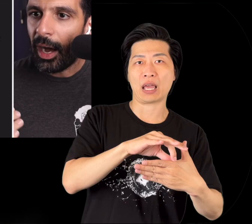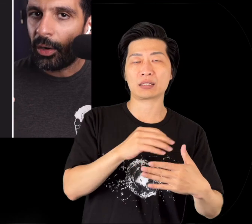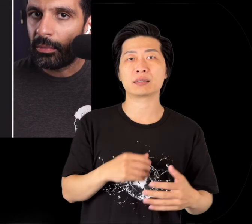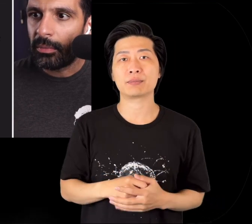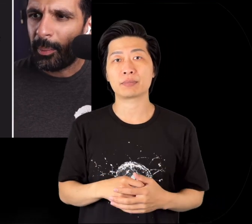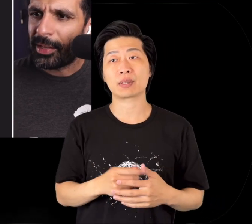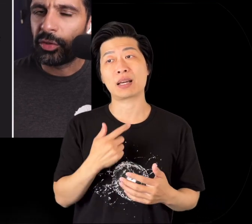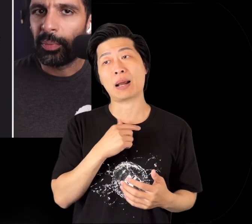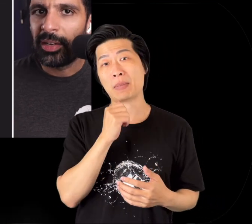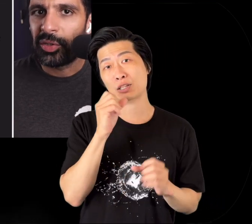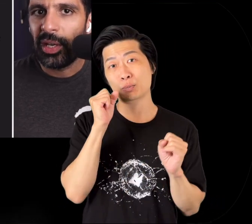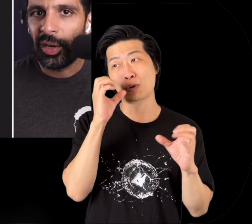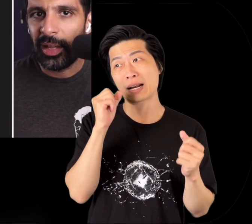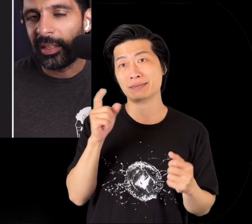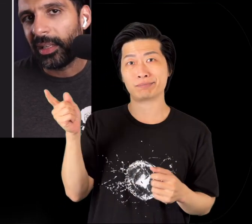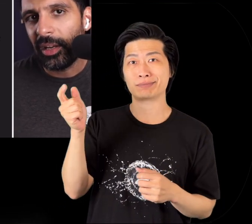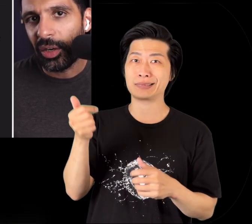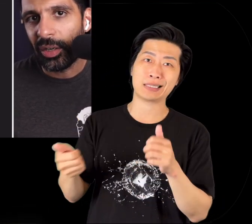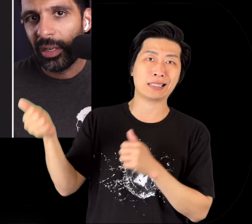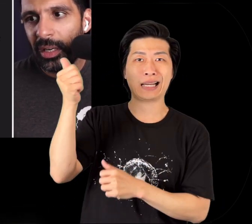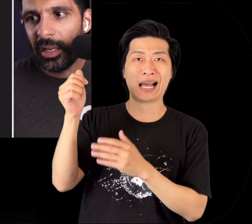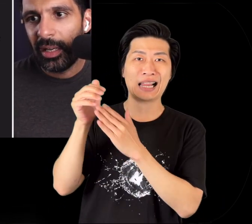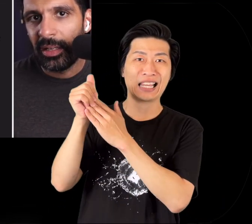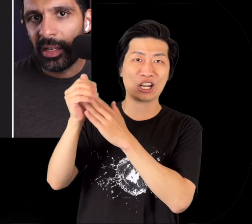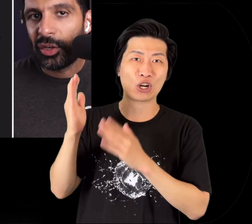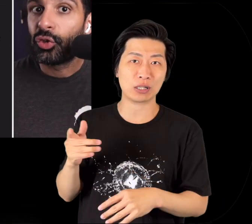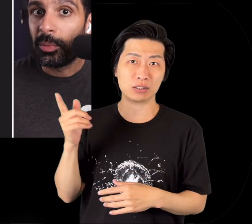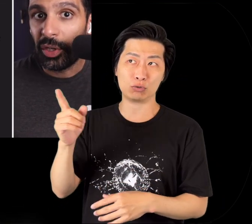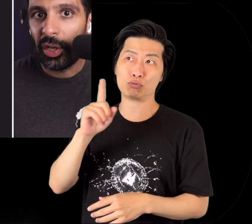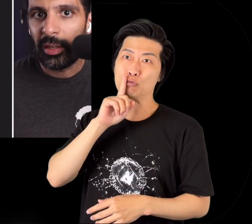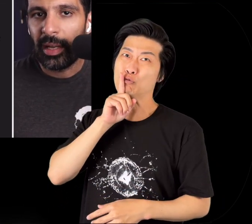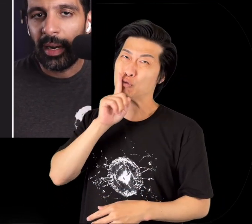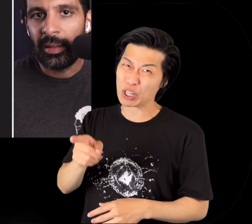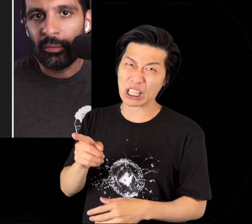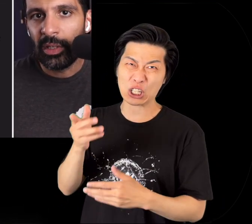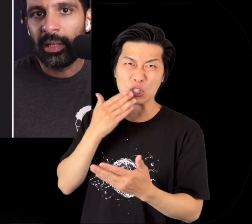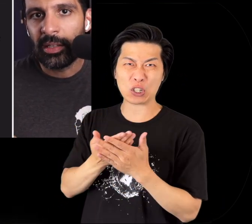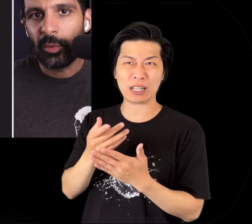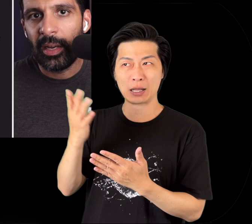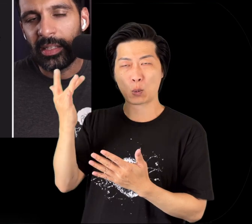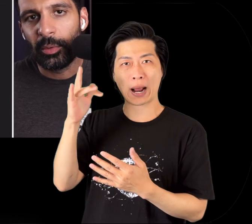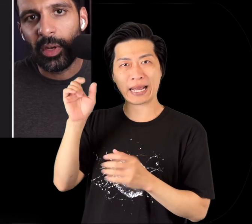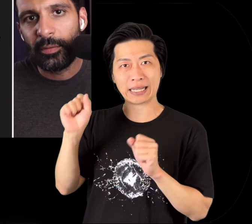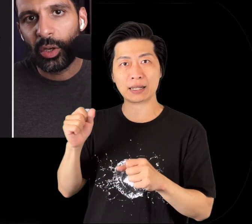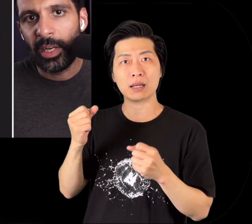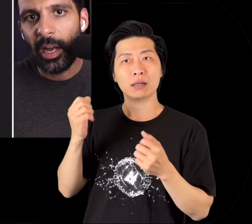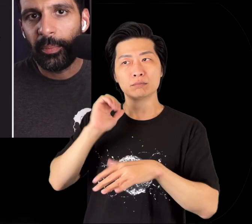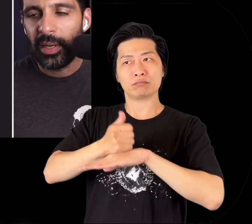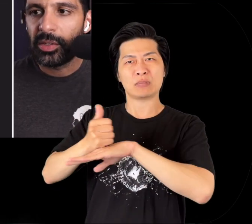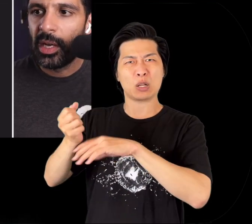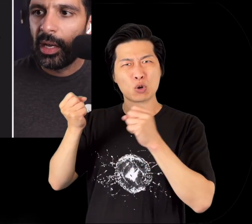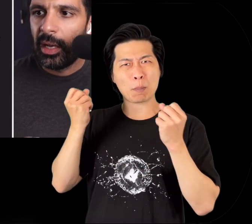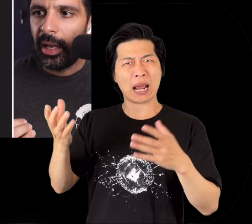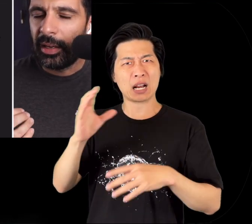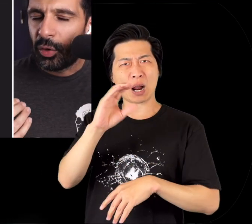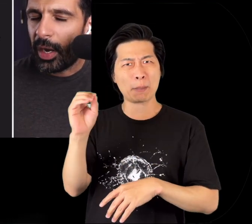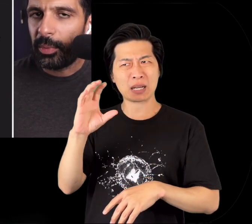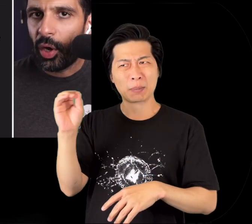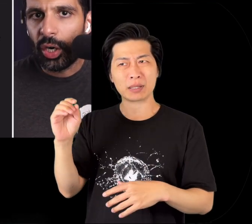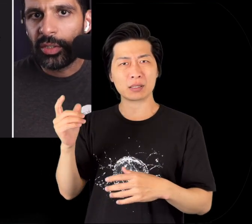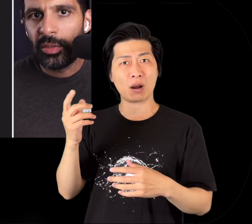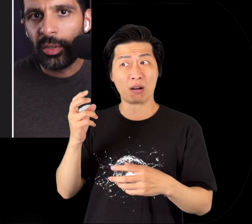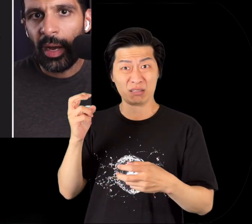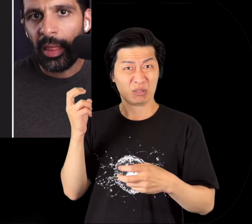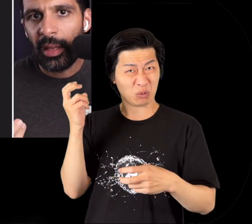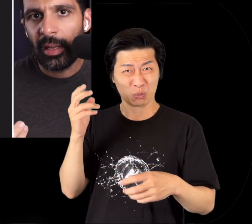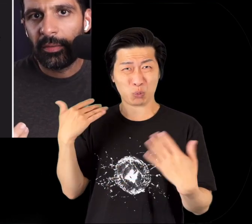And now I'm not surprised to hear that the leader is extremely good at that. And really, that's why he's able to have so many companies. Incredibly